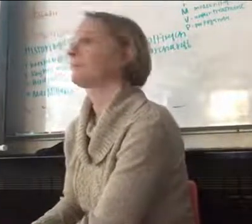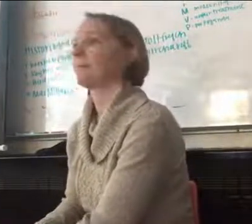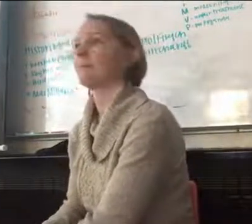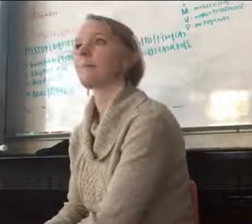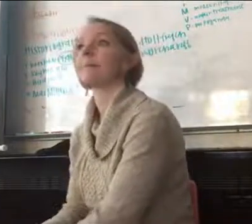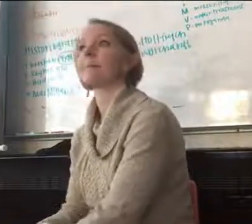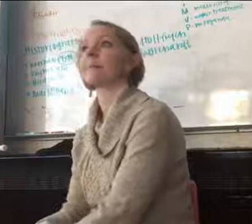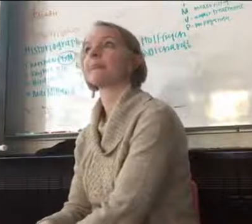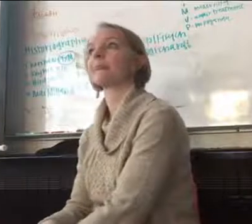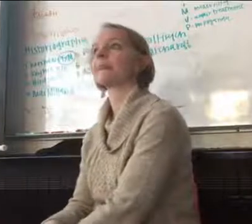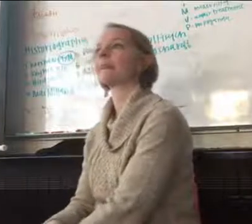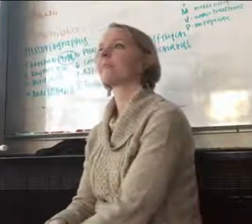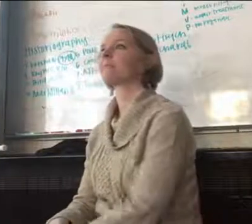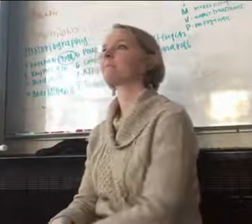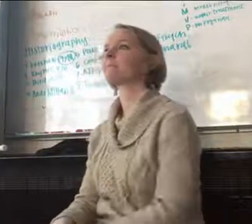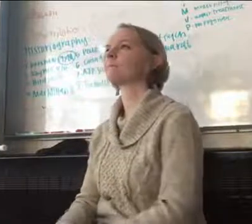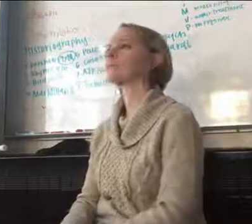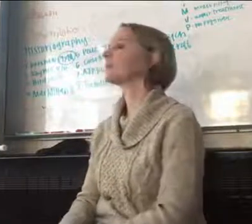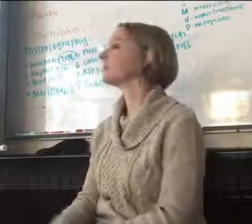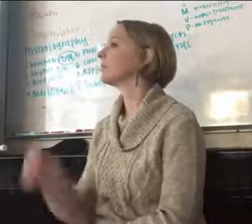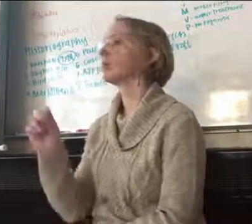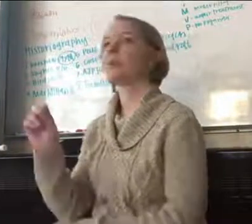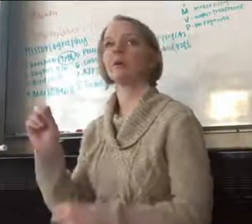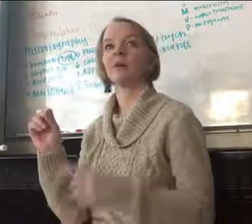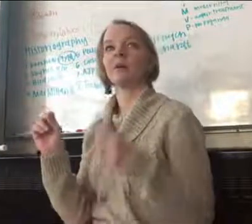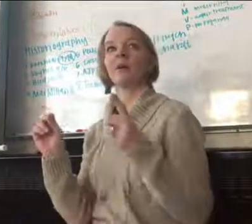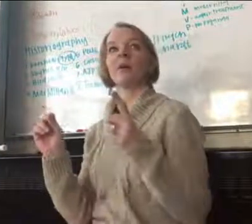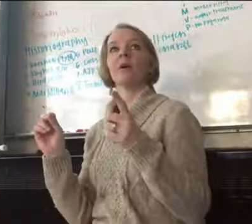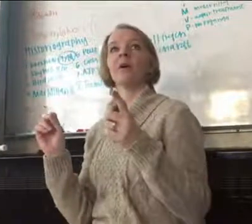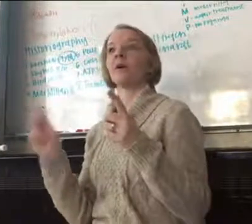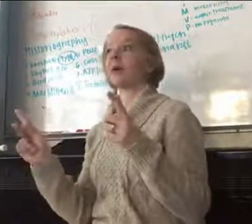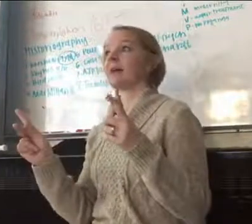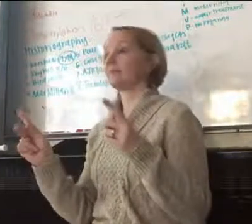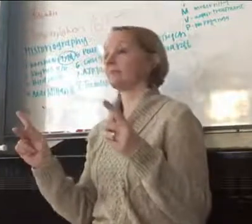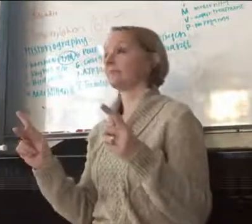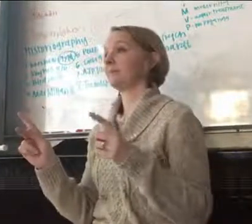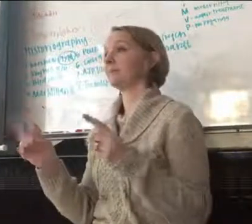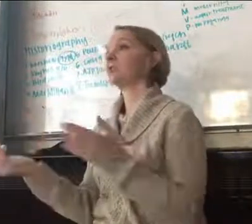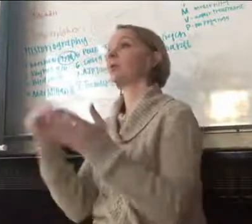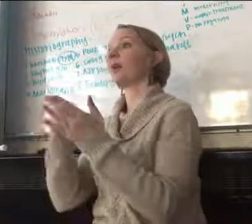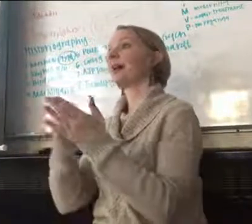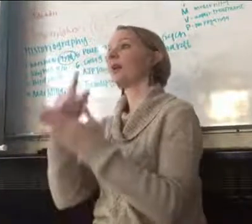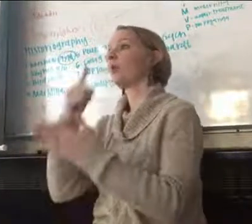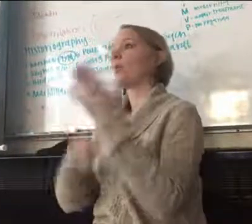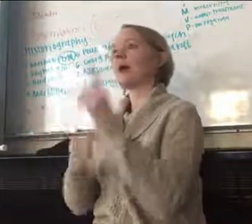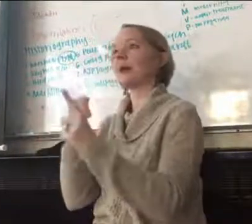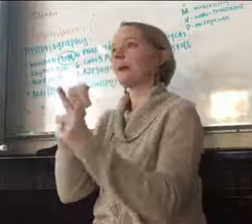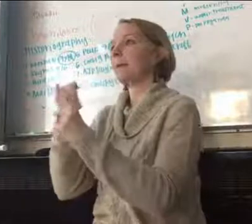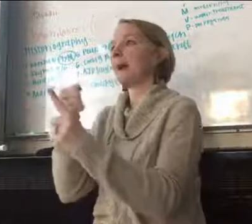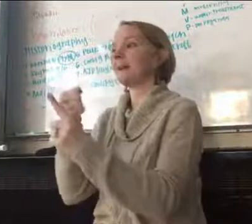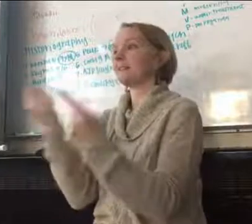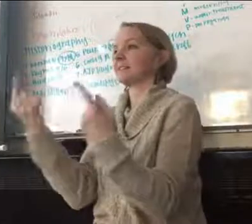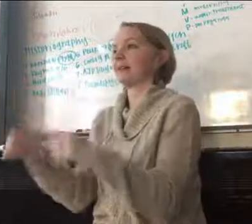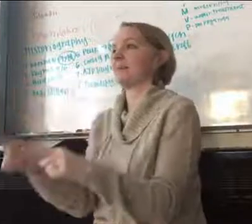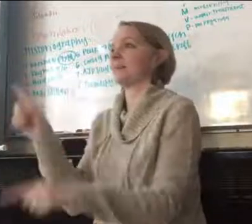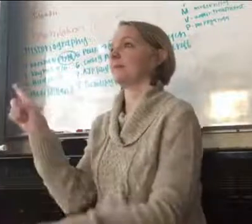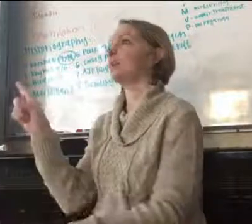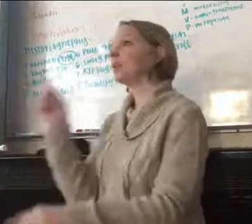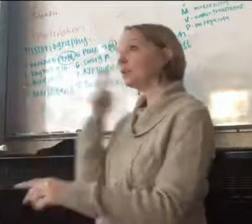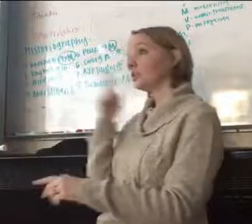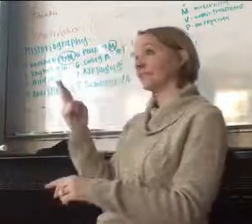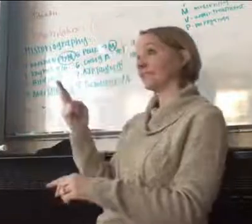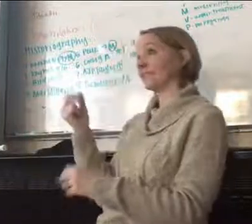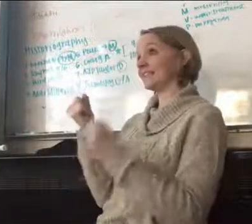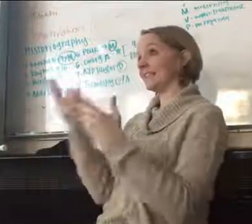and now you have to take one of yours. Okay, listen. So again, what impacts this happen? By the way, you will see several